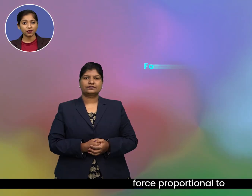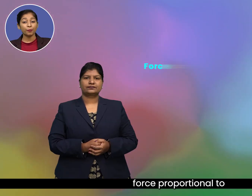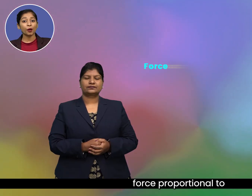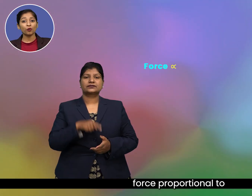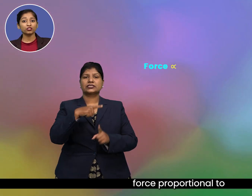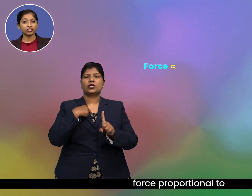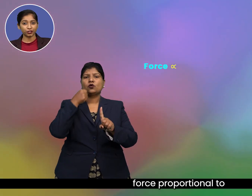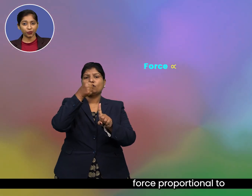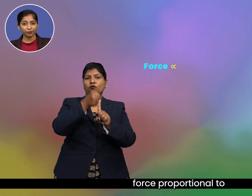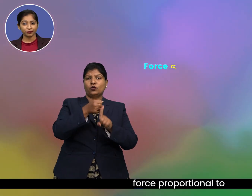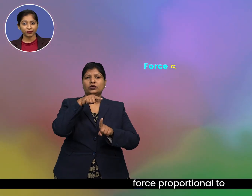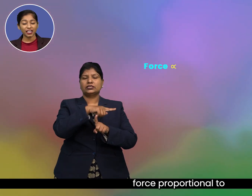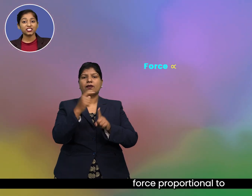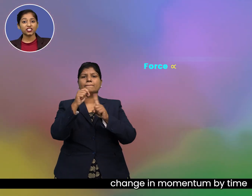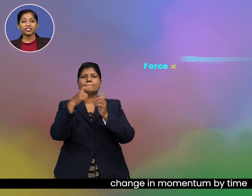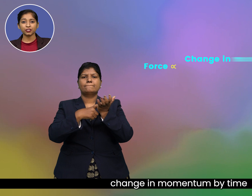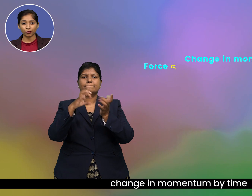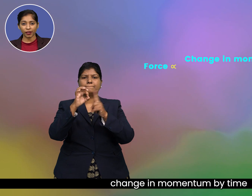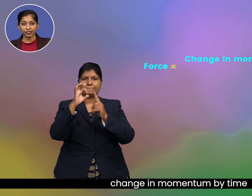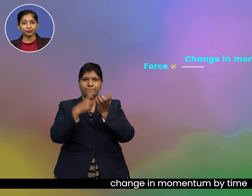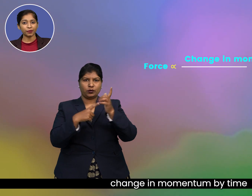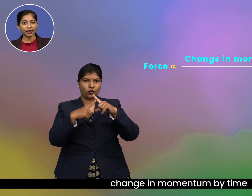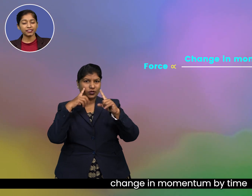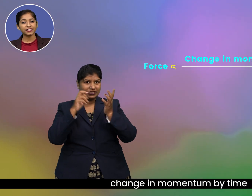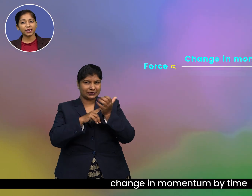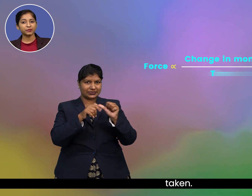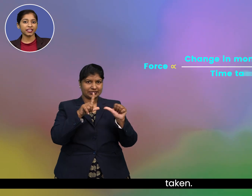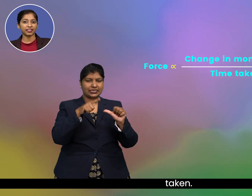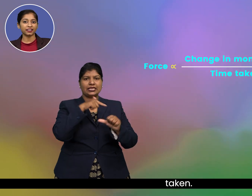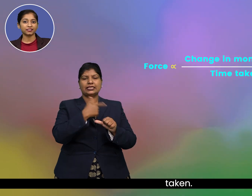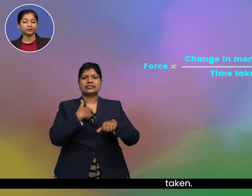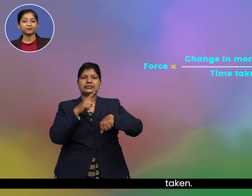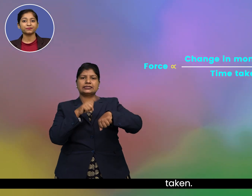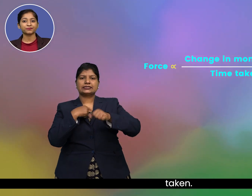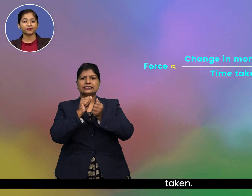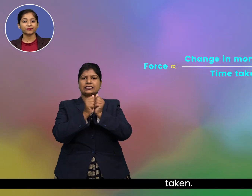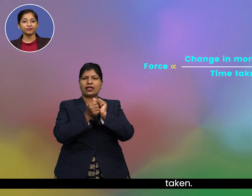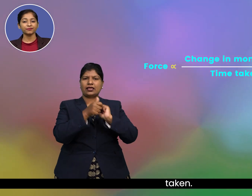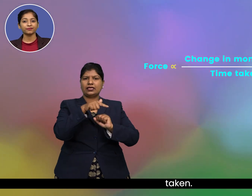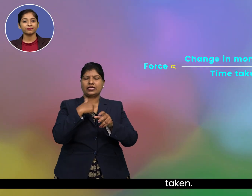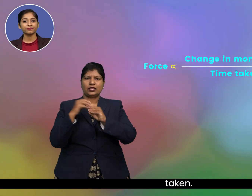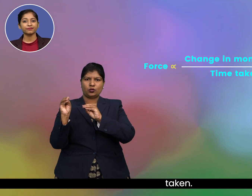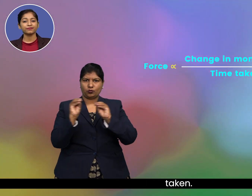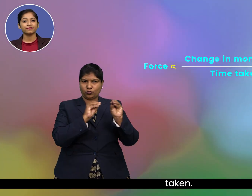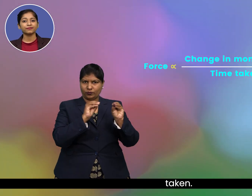force proportional to change in momentum by time taken.